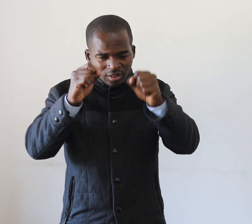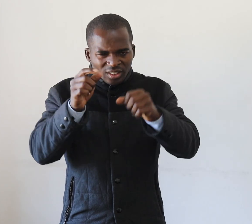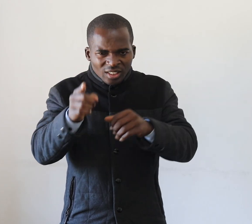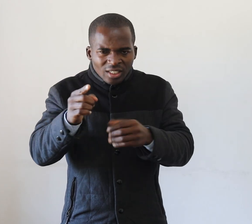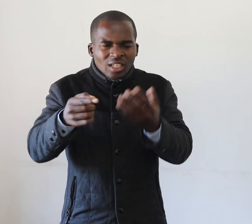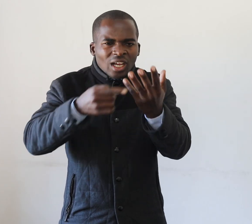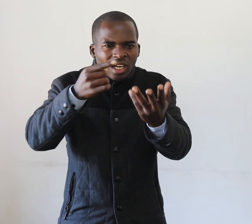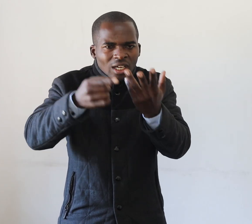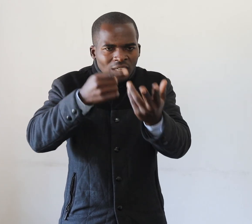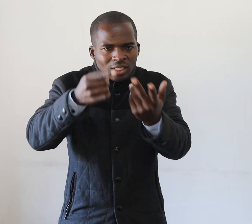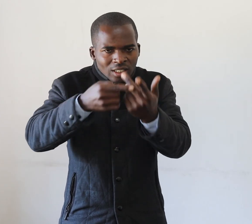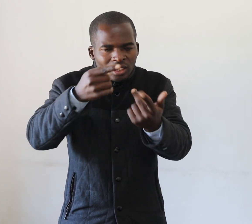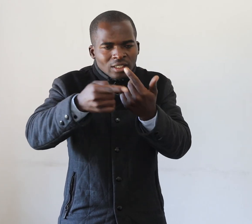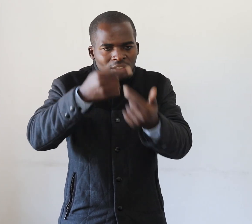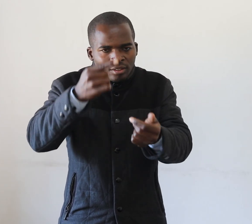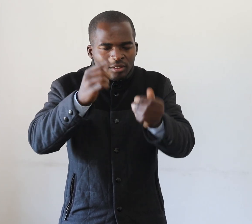in that redistribution.